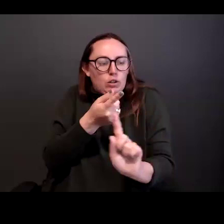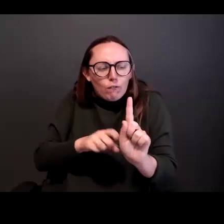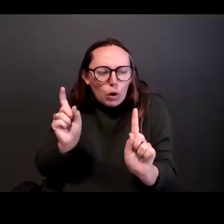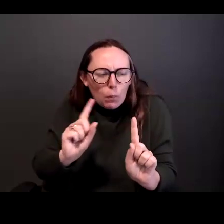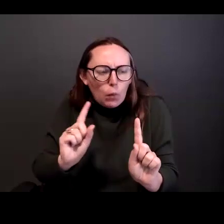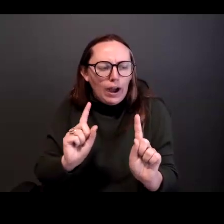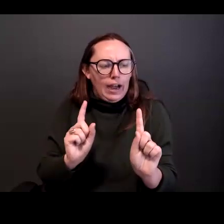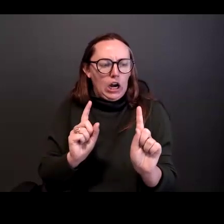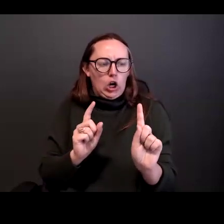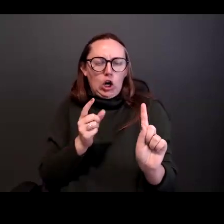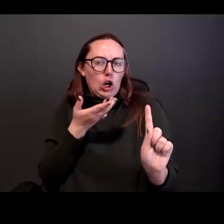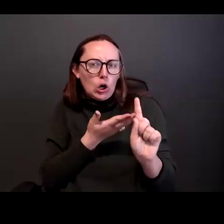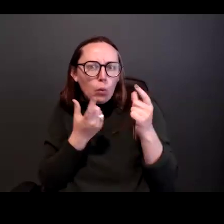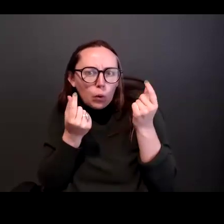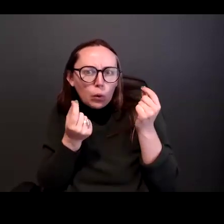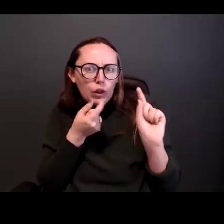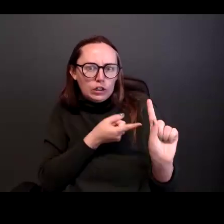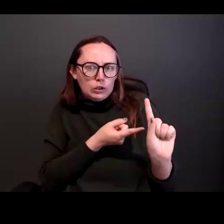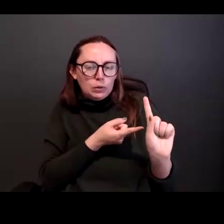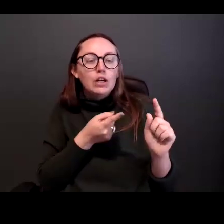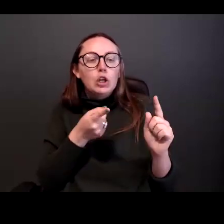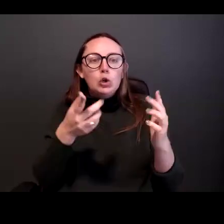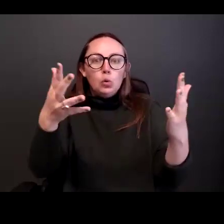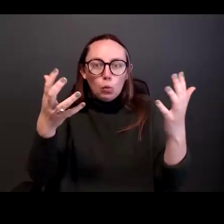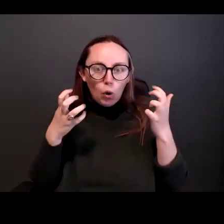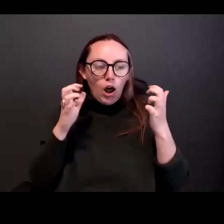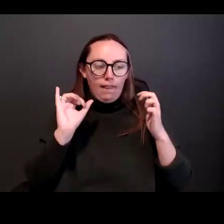and check out with the rest of the narrative.